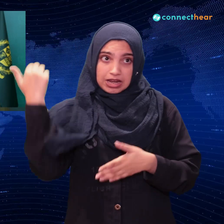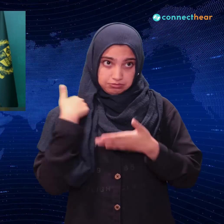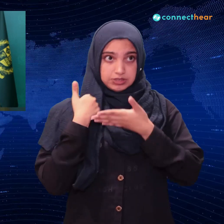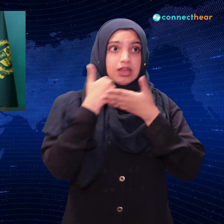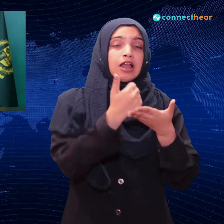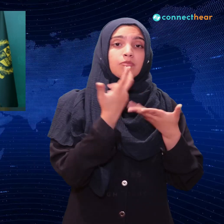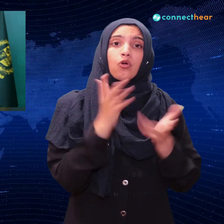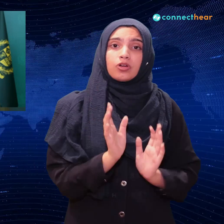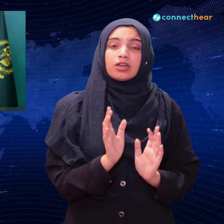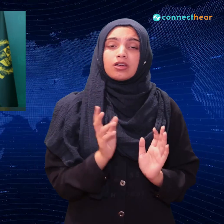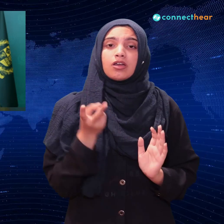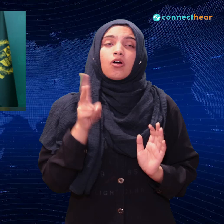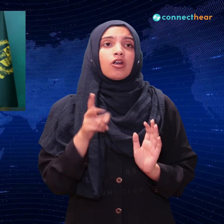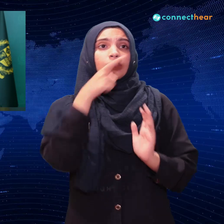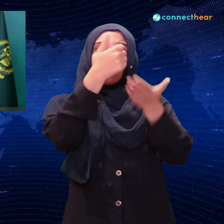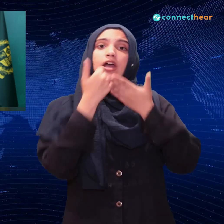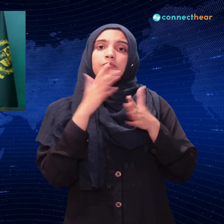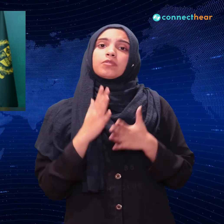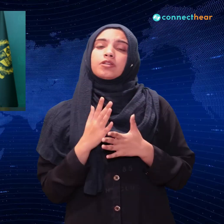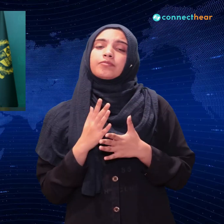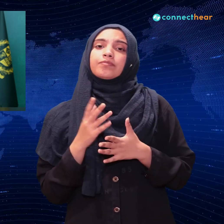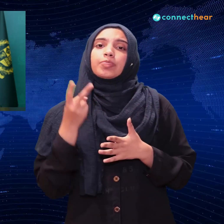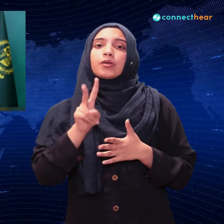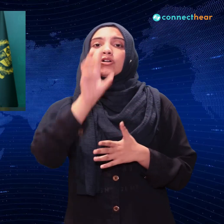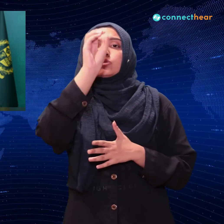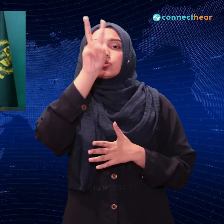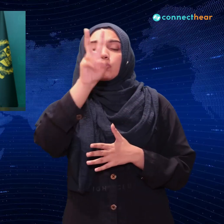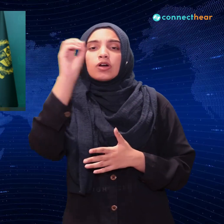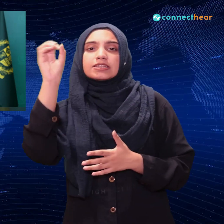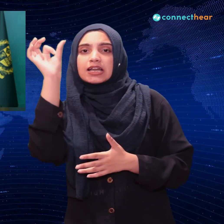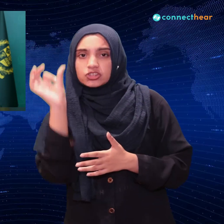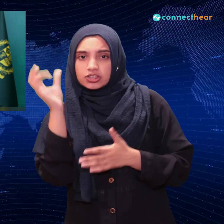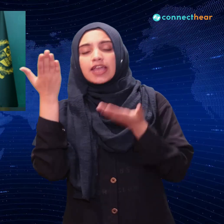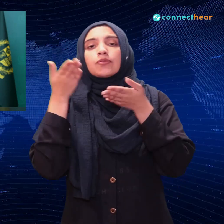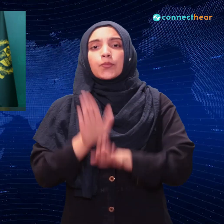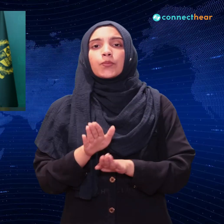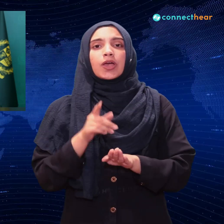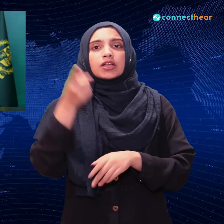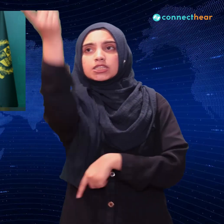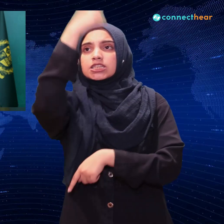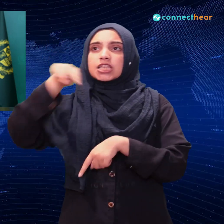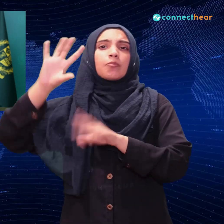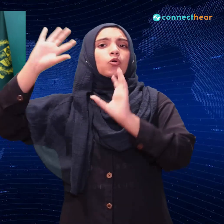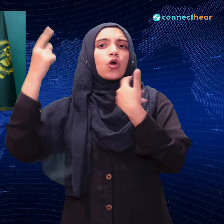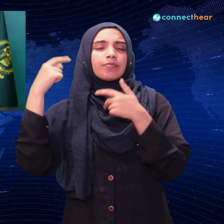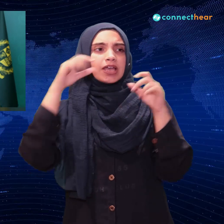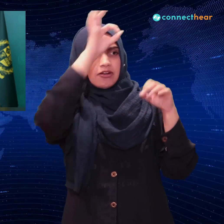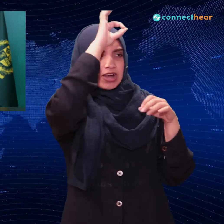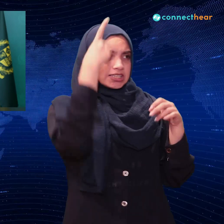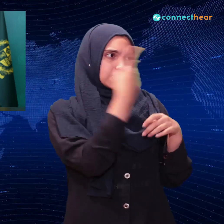Afghanistan. After 2006, it became apparent to everyone who understood Afghanistan's